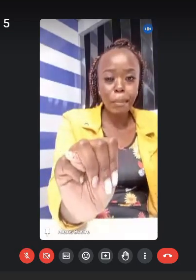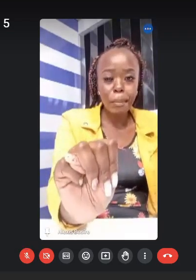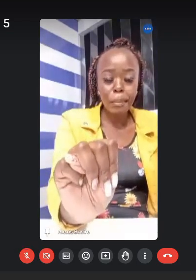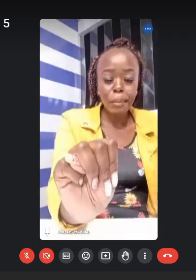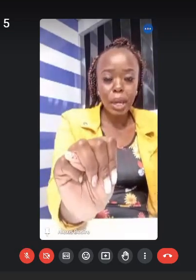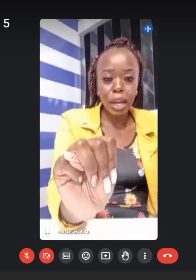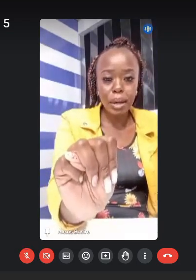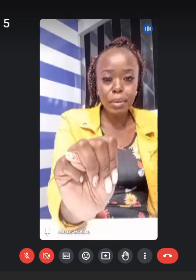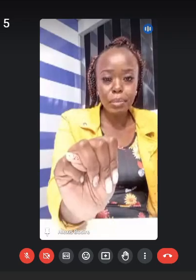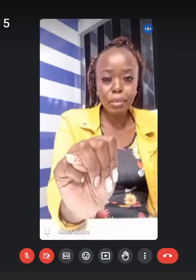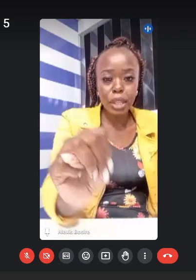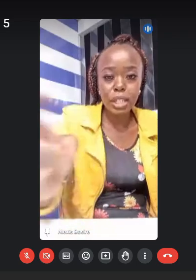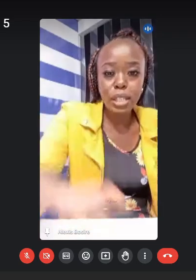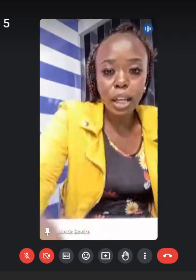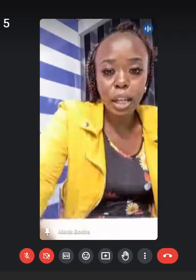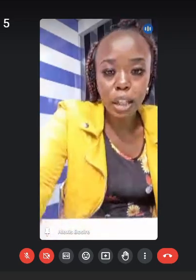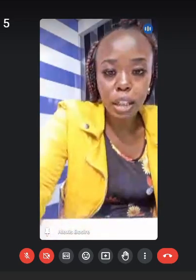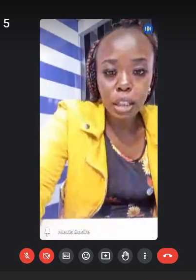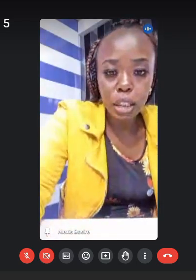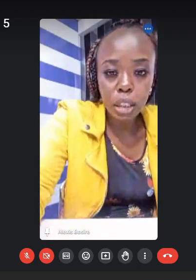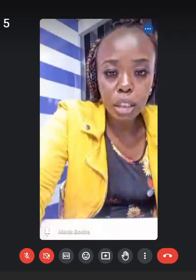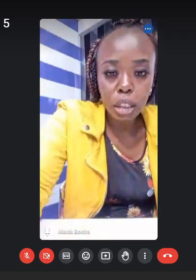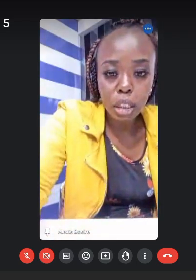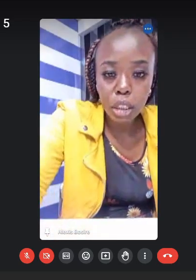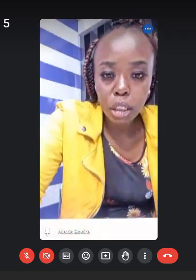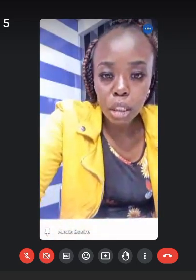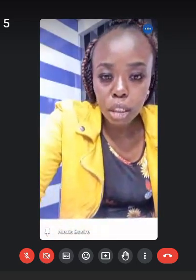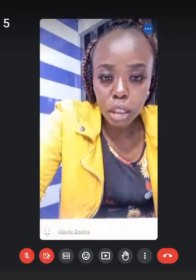M, M. That's